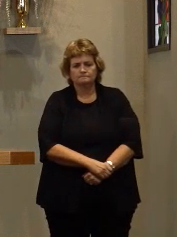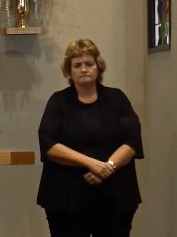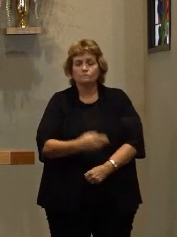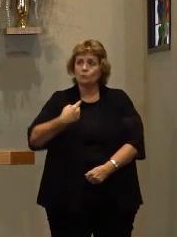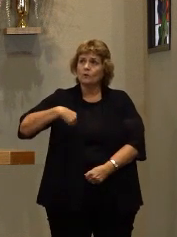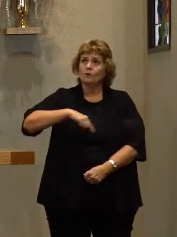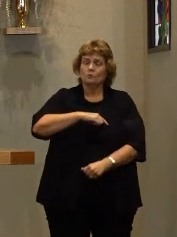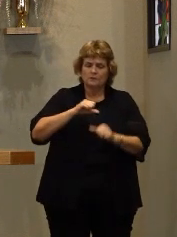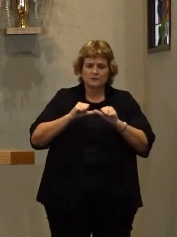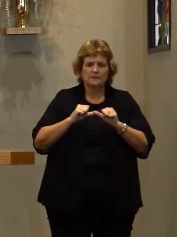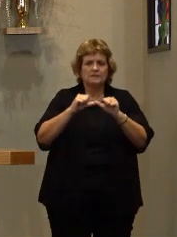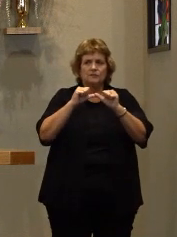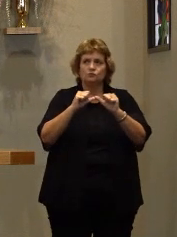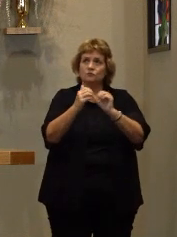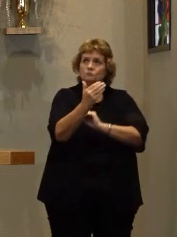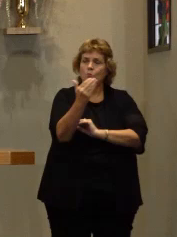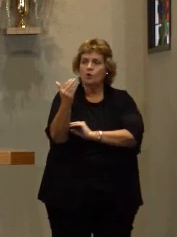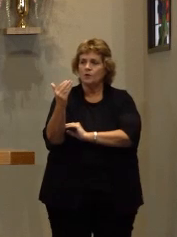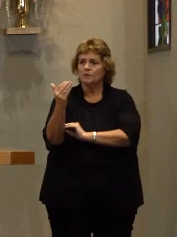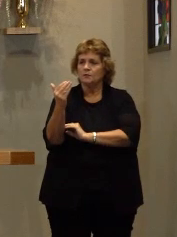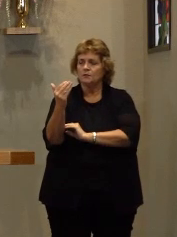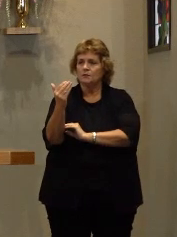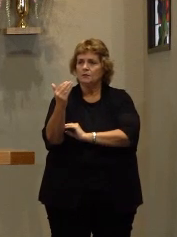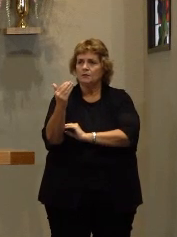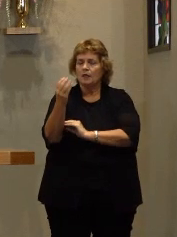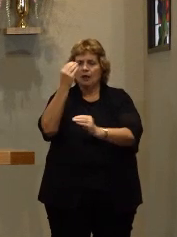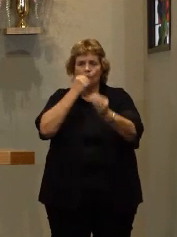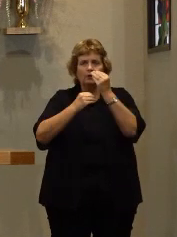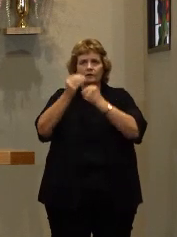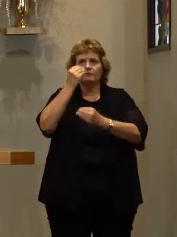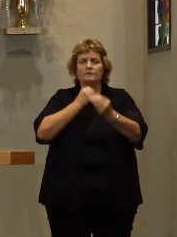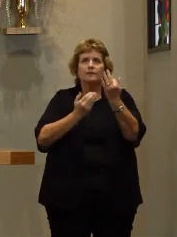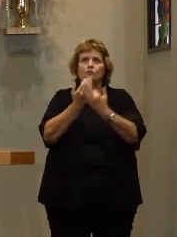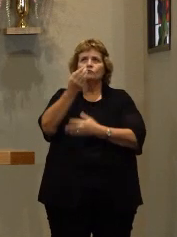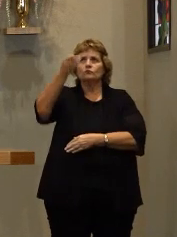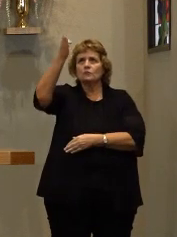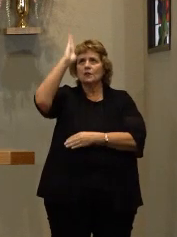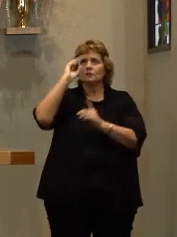We continue in worship this morning as we are fed by God's word.